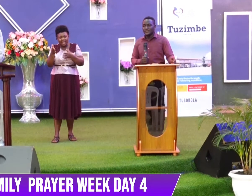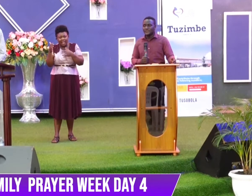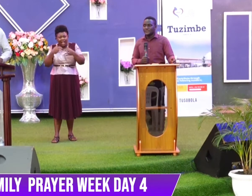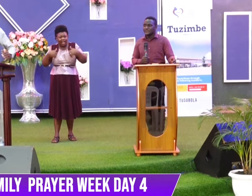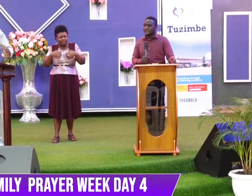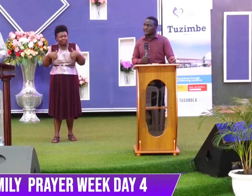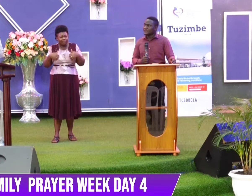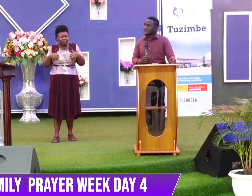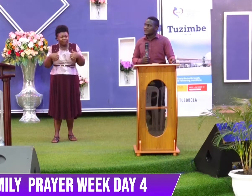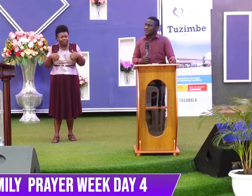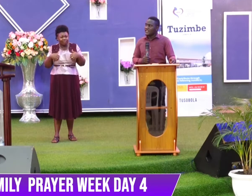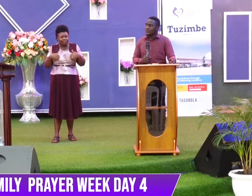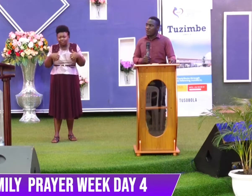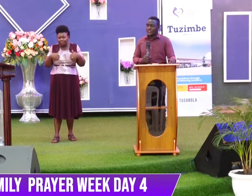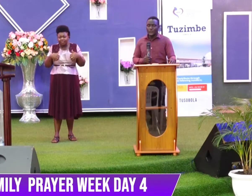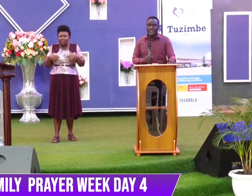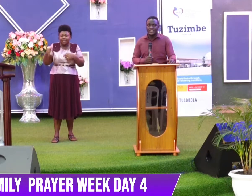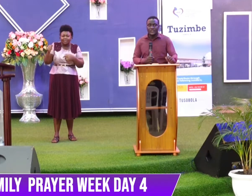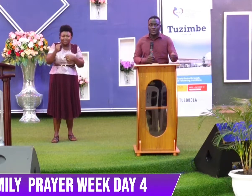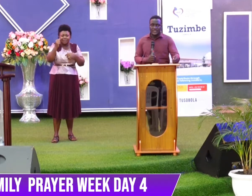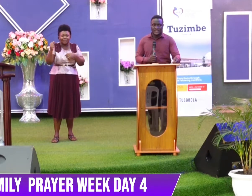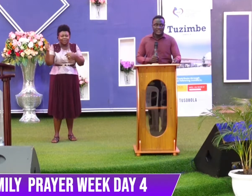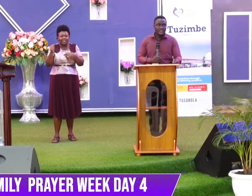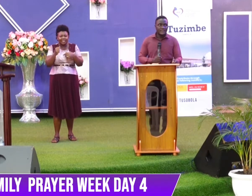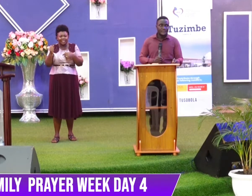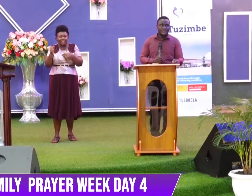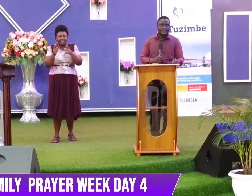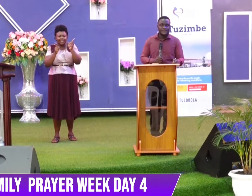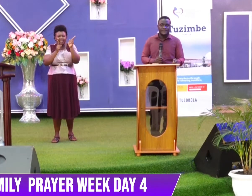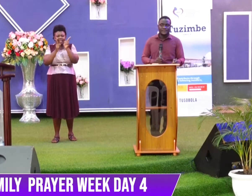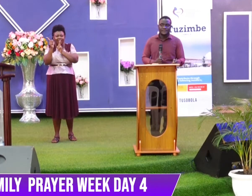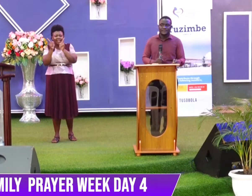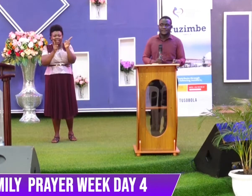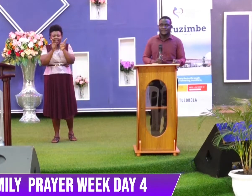animal, it walks with its thorns.